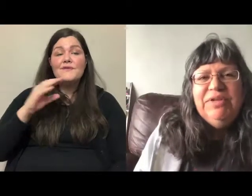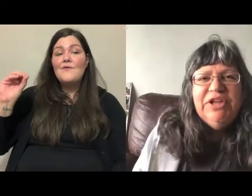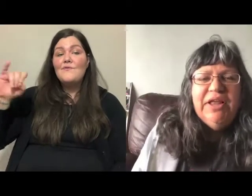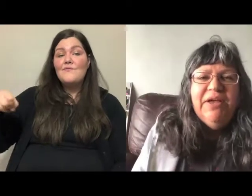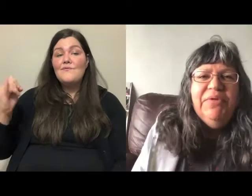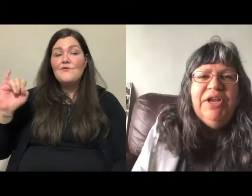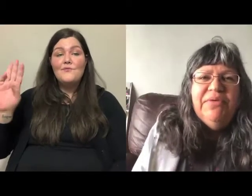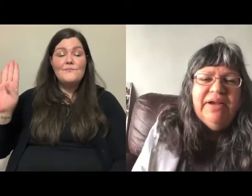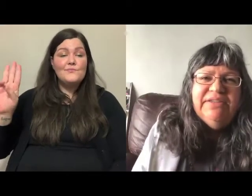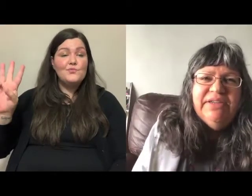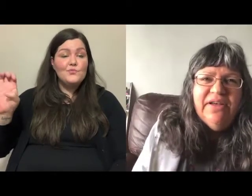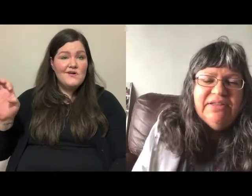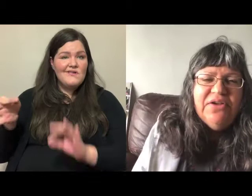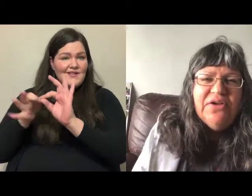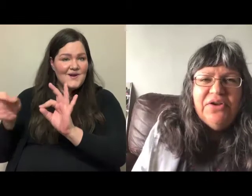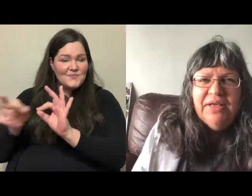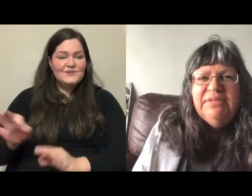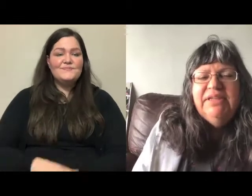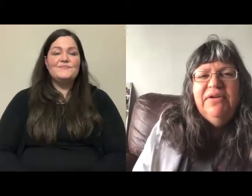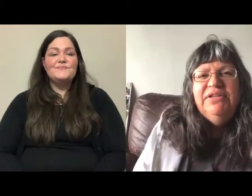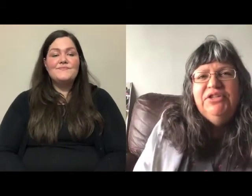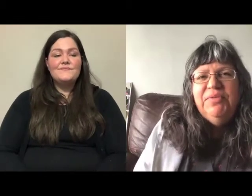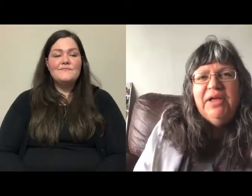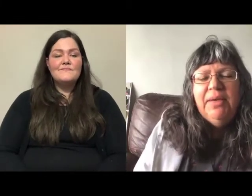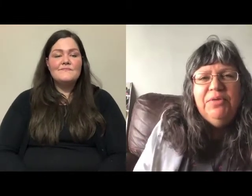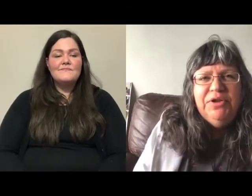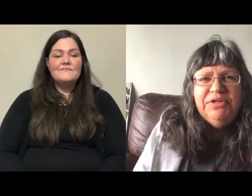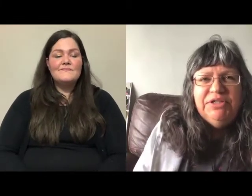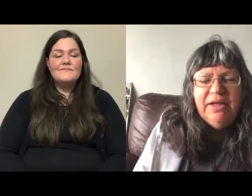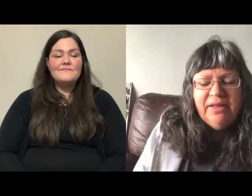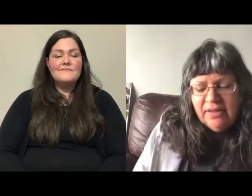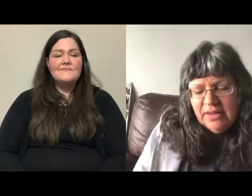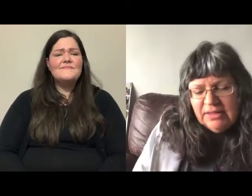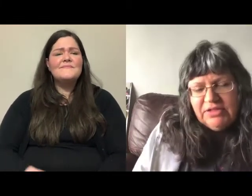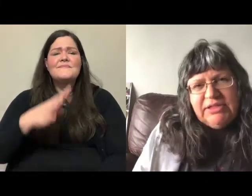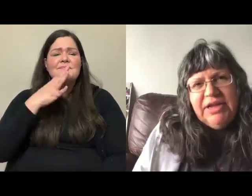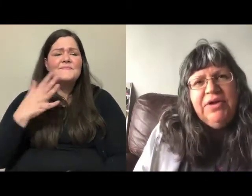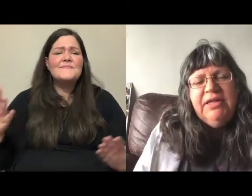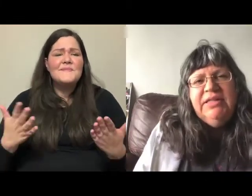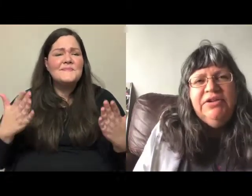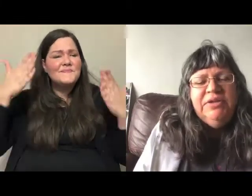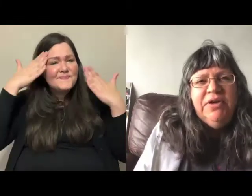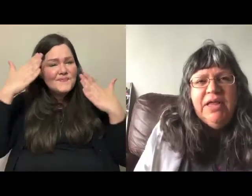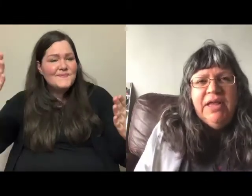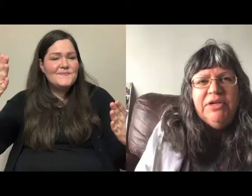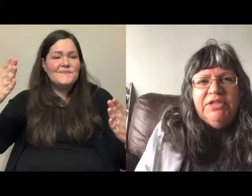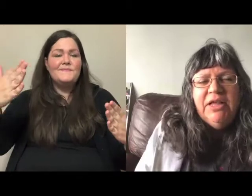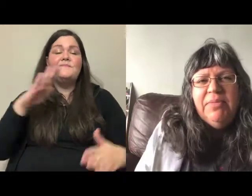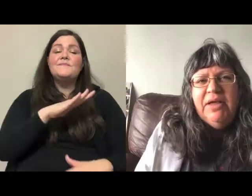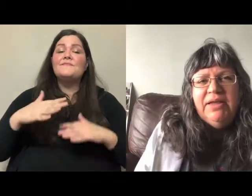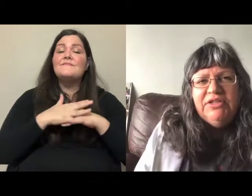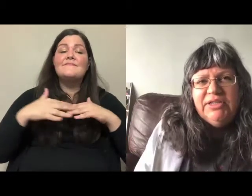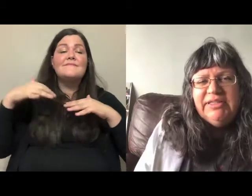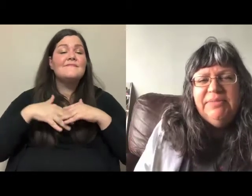Hojo, Nishnikanagamuni, Nishnikaz, Gokuradam, Karantu Dinjaba, Kamlupa Dinjaba. So just saying greetings in the Ojibwe language, and